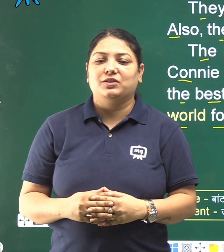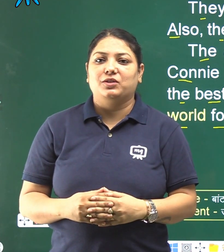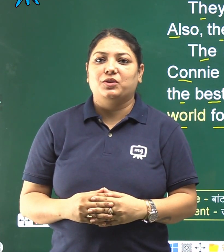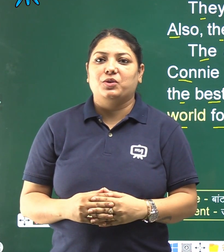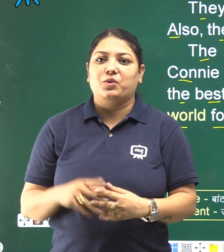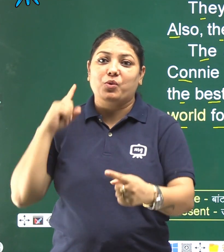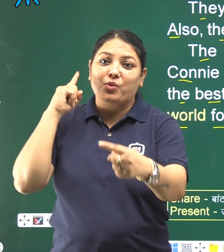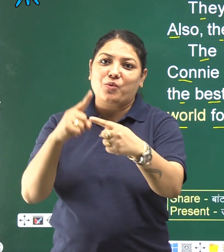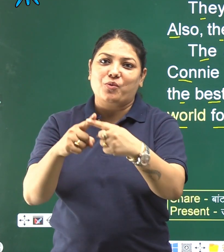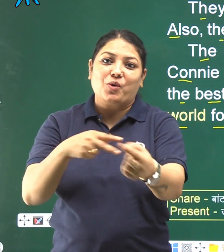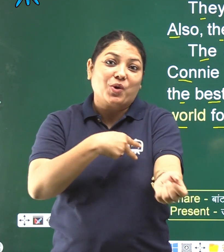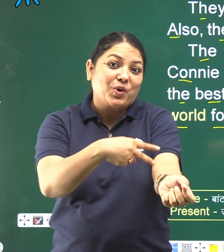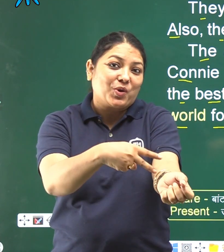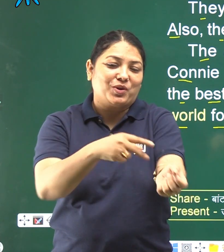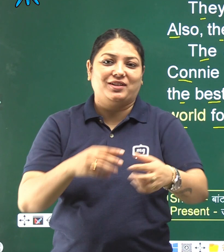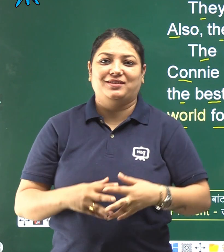for Connie.